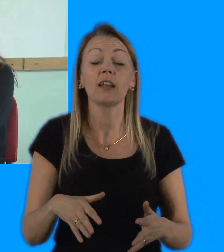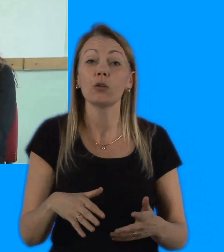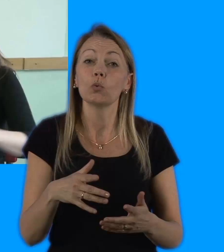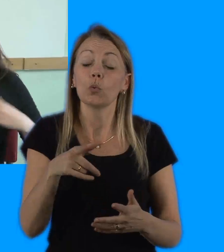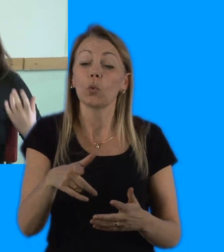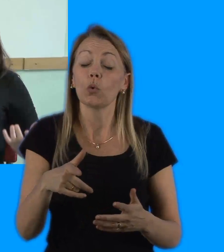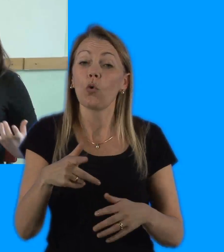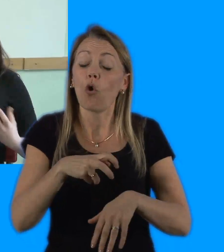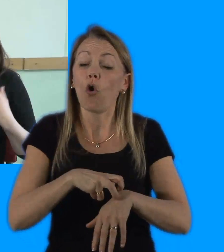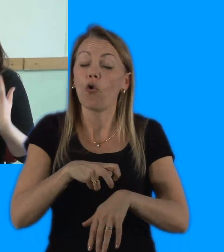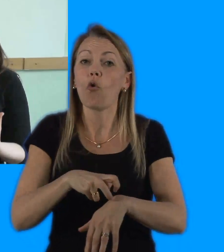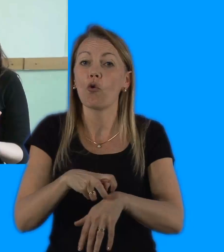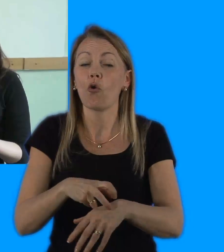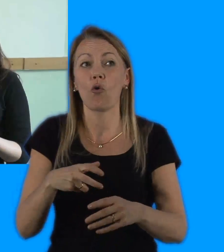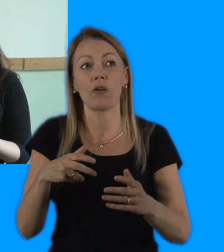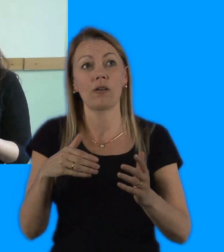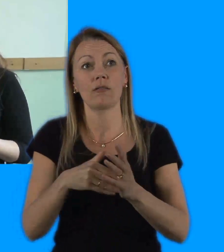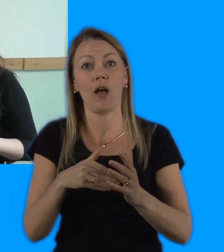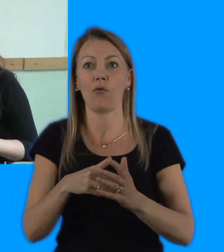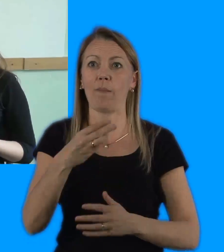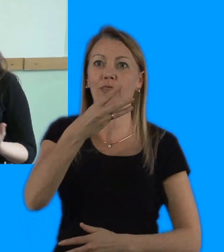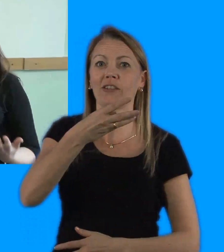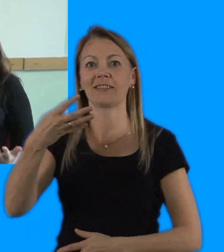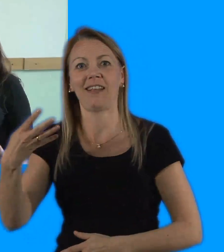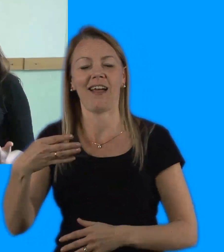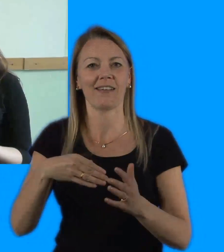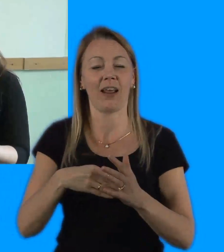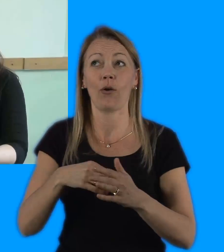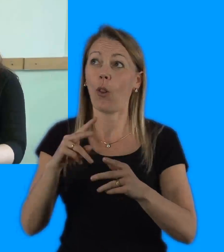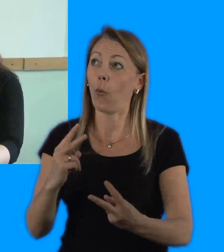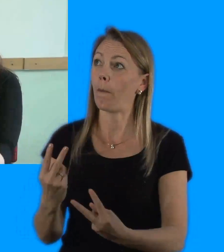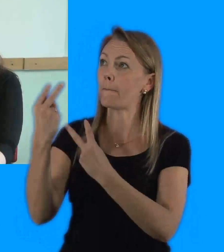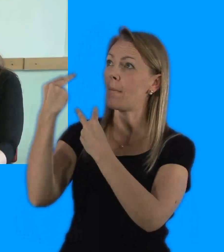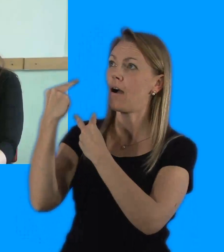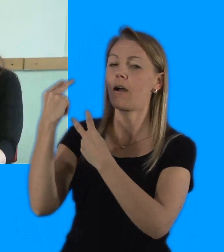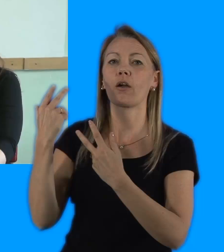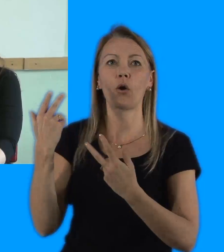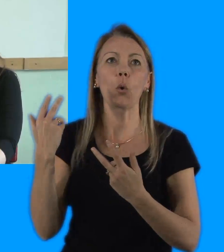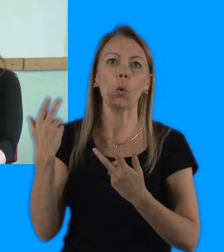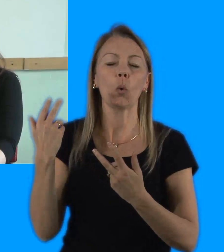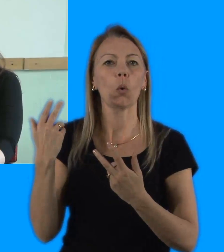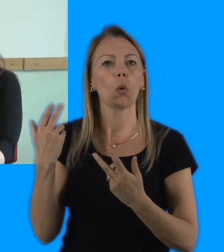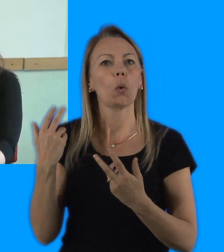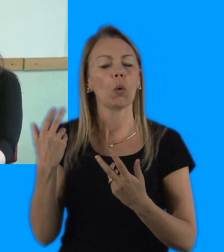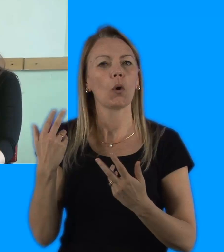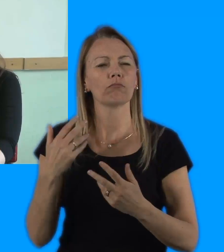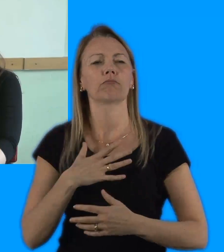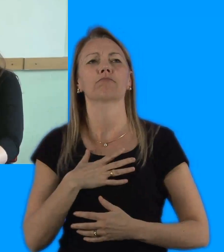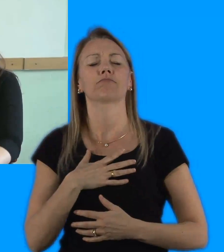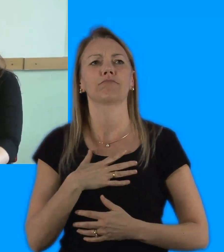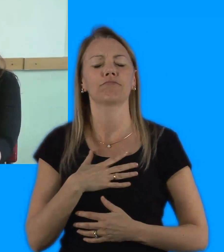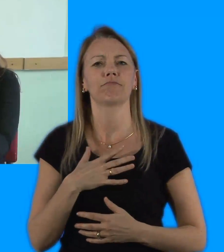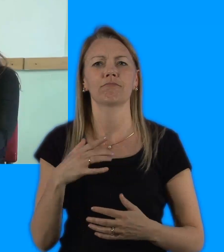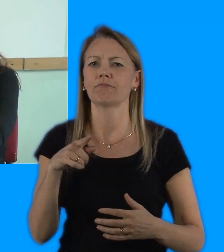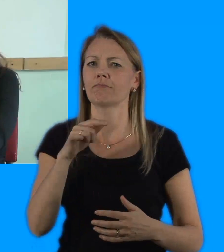it's been a thing that now, as a 39-year-old, maybe in the last 10 years, kind of